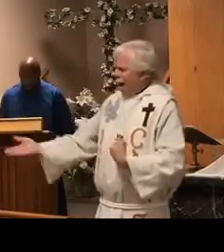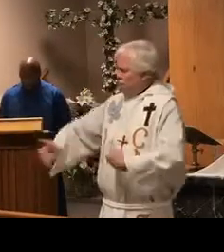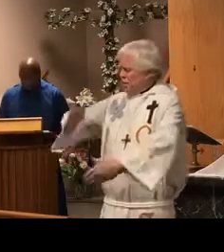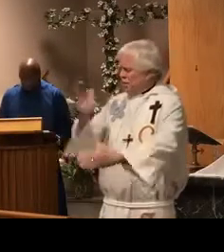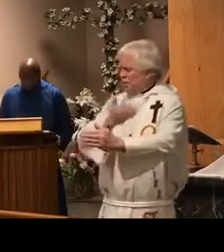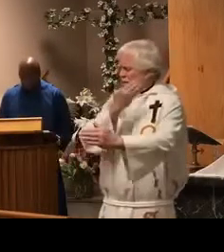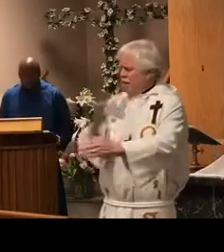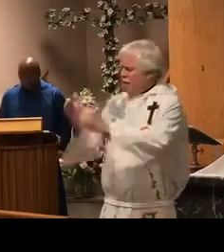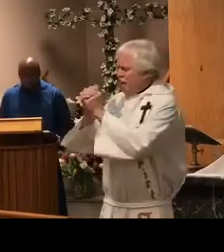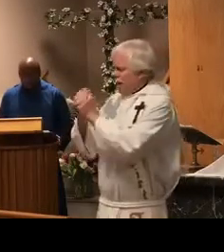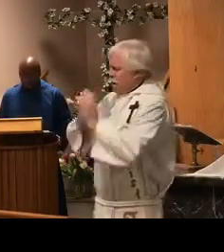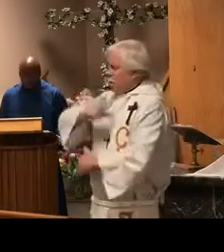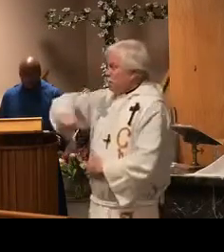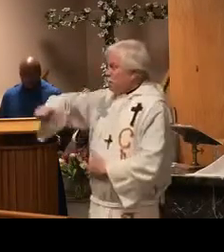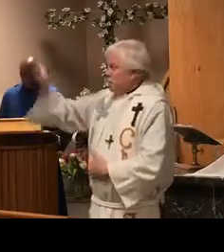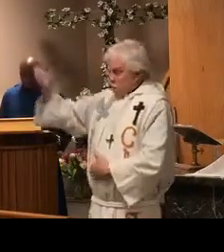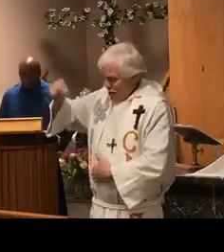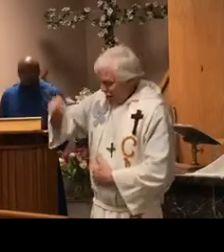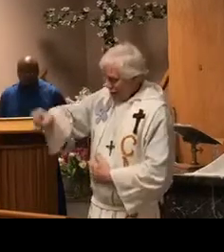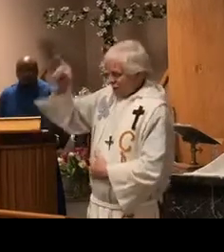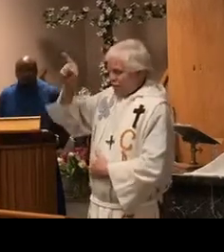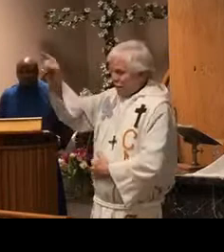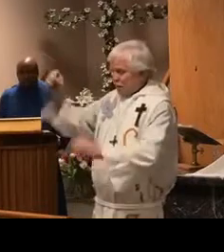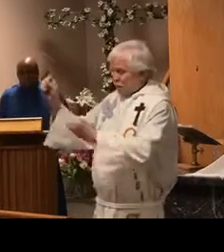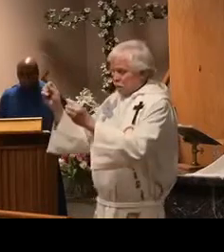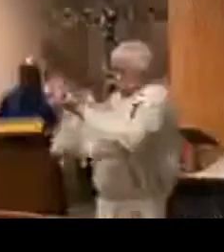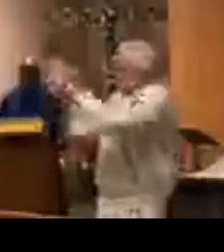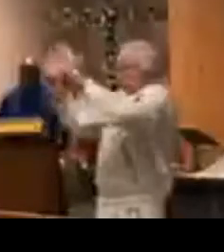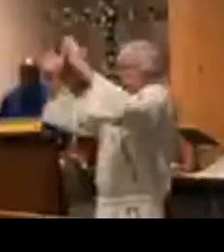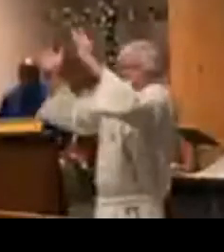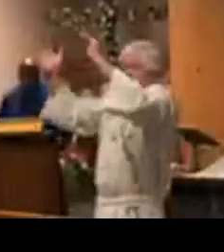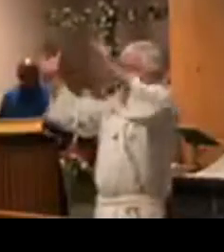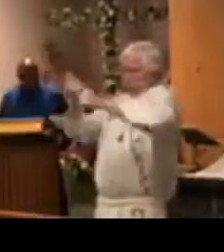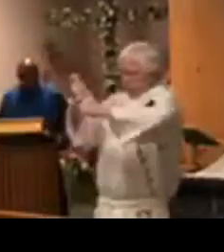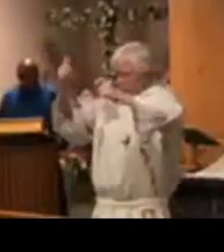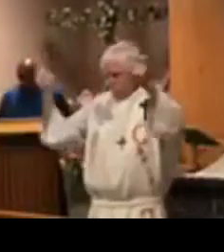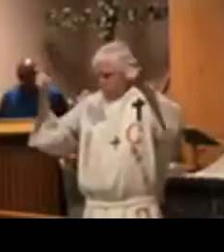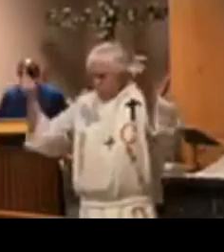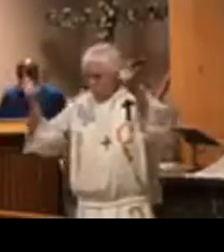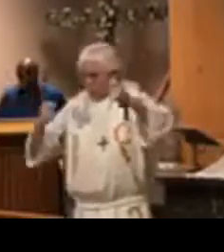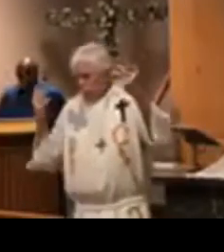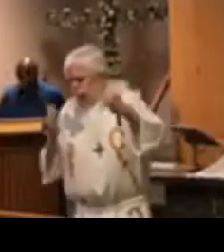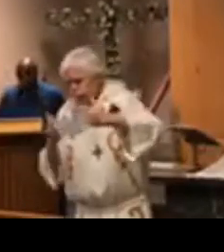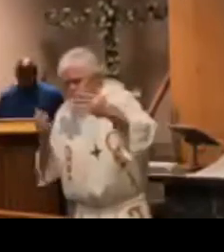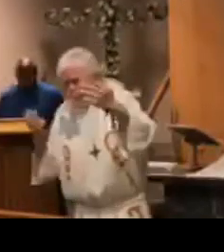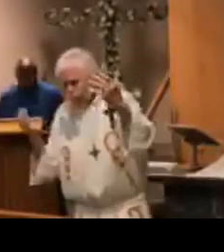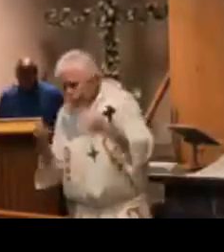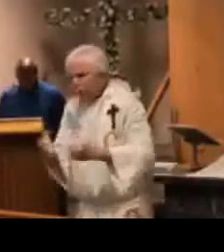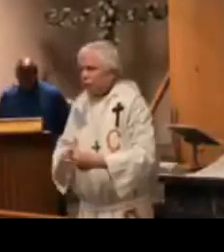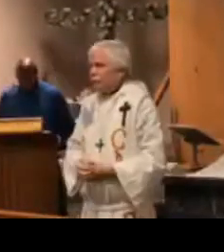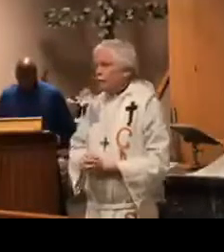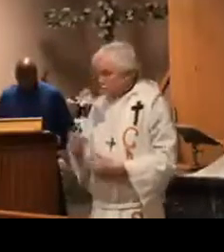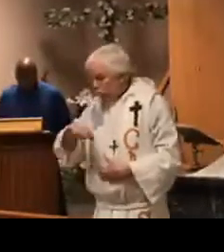sing and worship the Lord for his glorious victory. He has thrown the